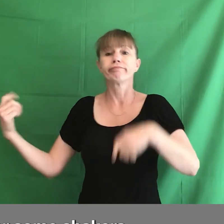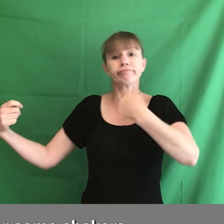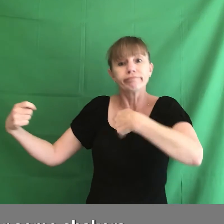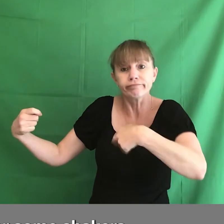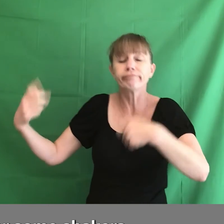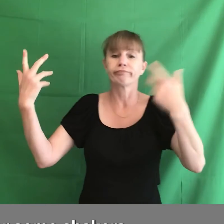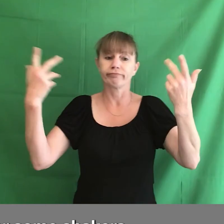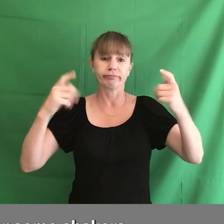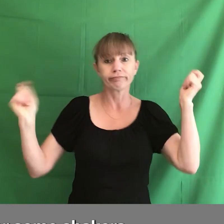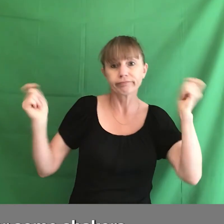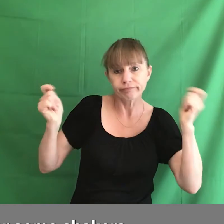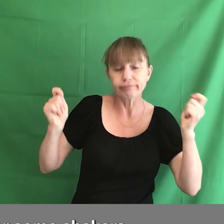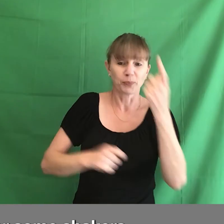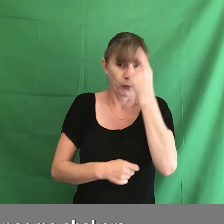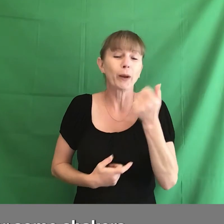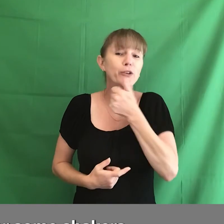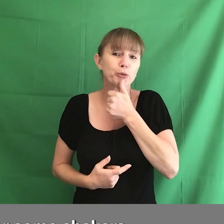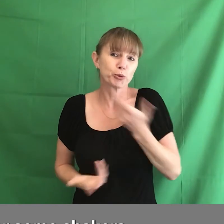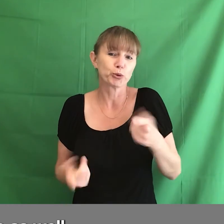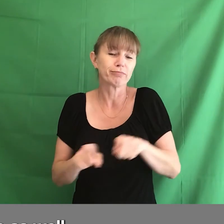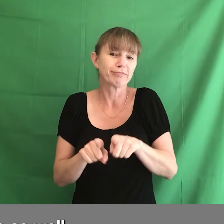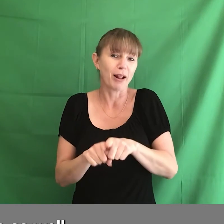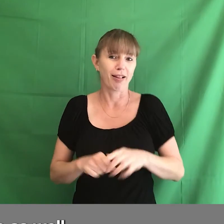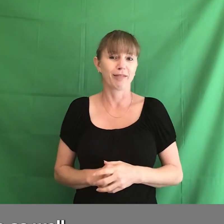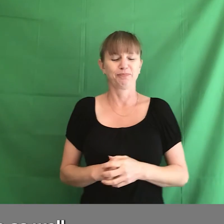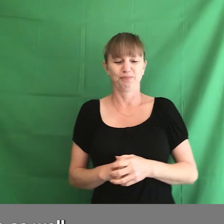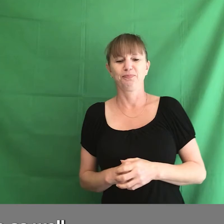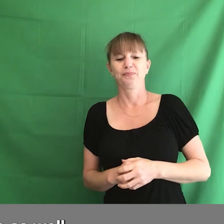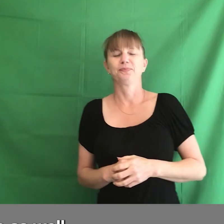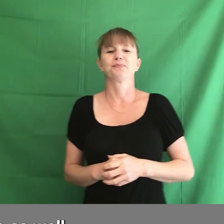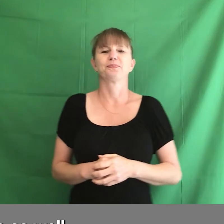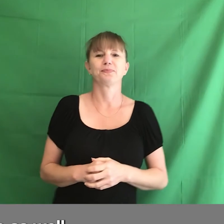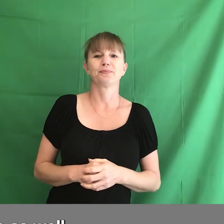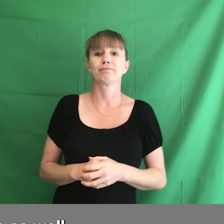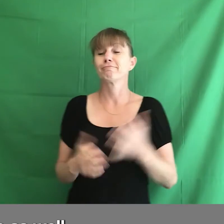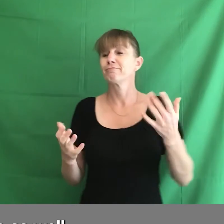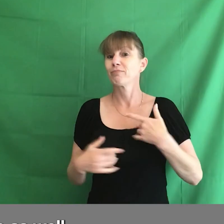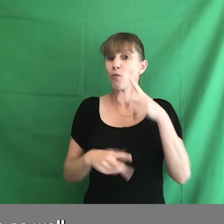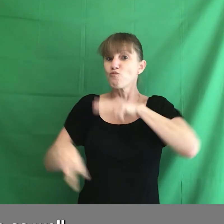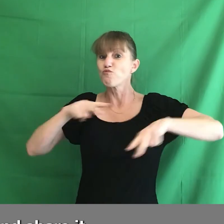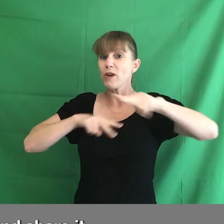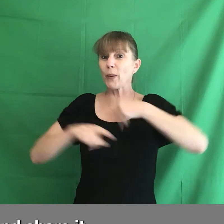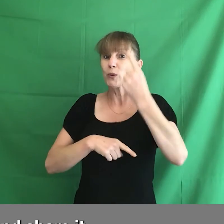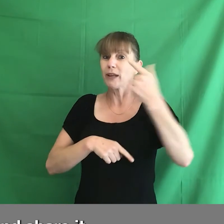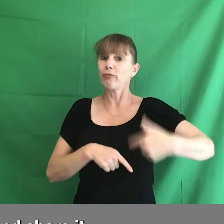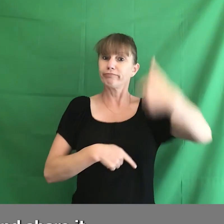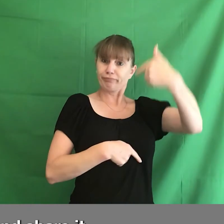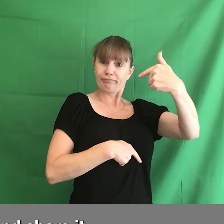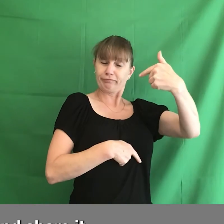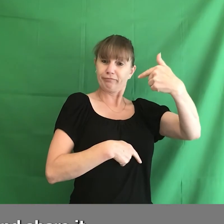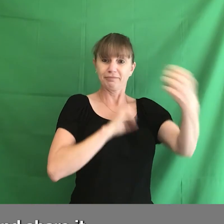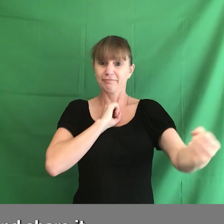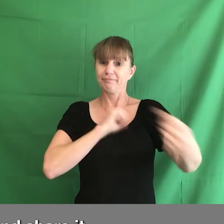some drums or some shakers or something in your house, you can bring those as well. And feel free to record yourself for the performance